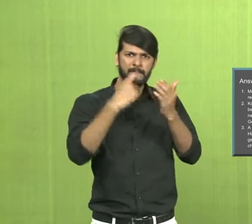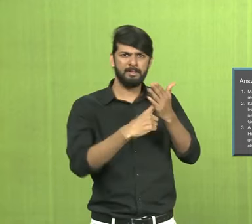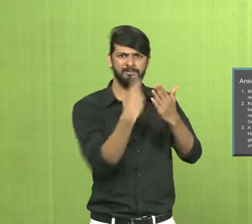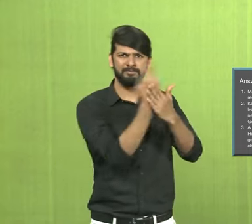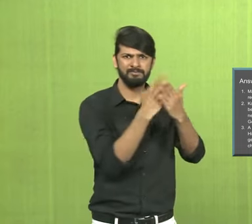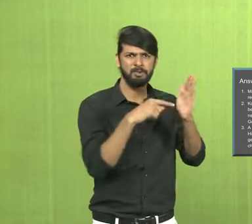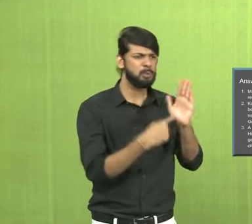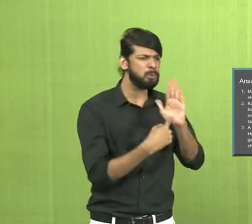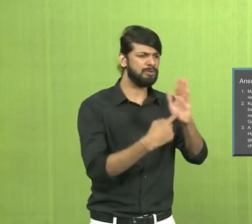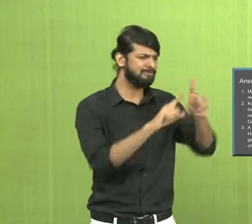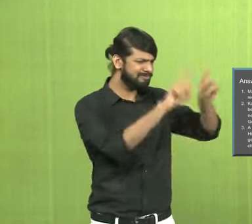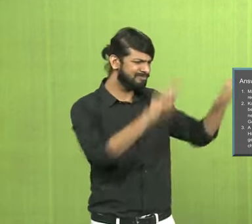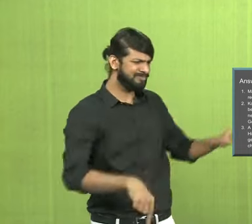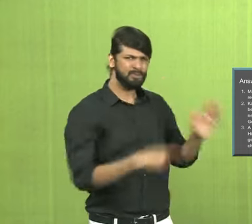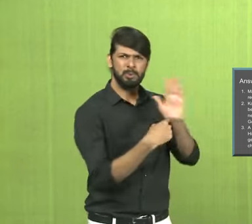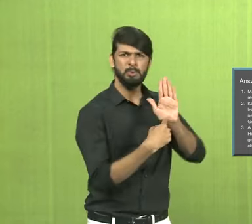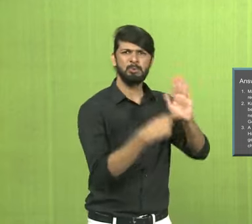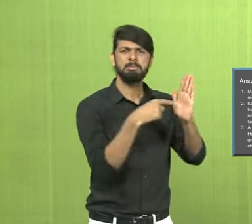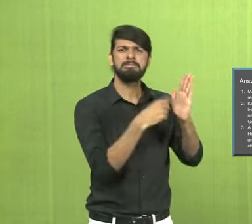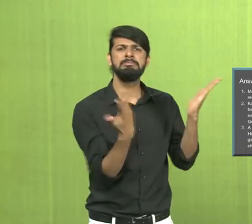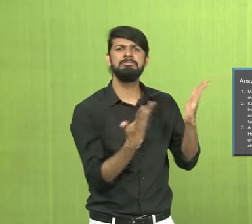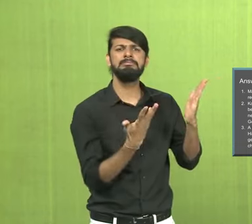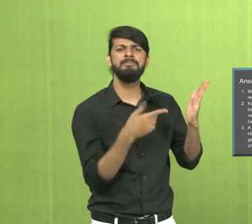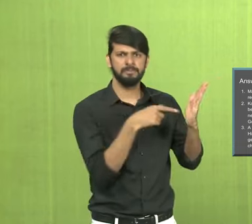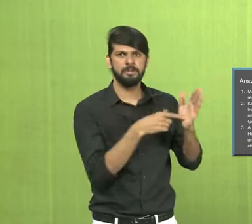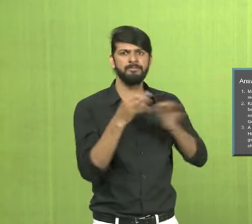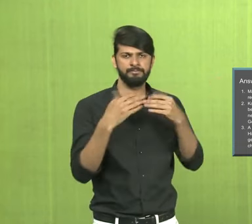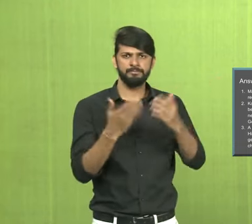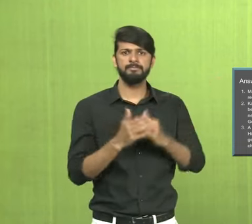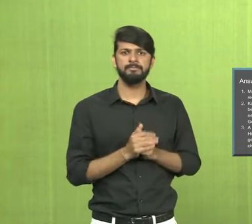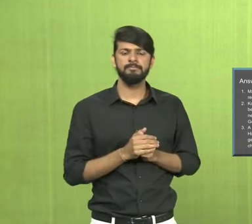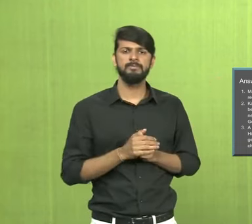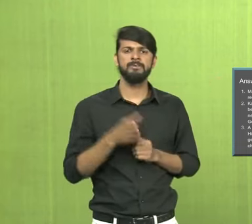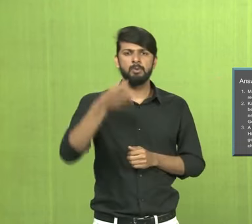The Kobar mural depicts Hindu gods and goddesses.